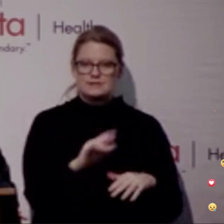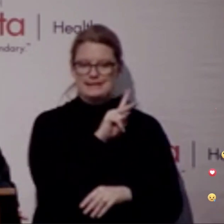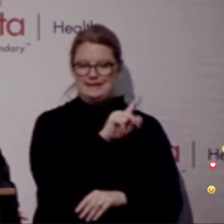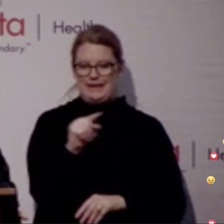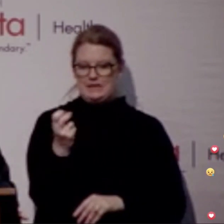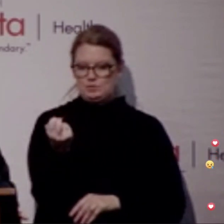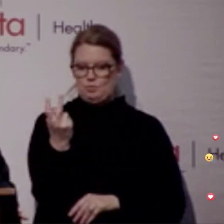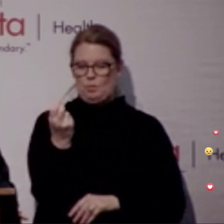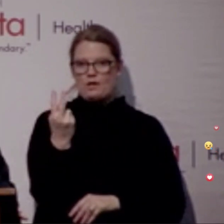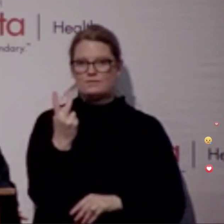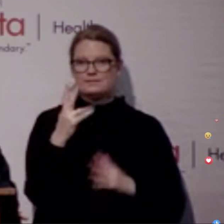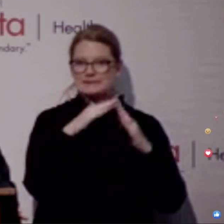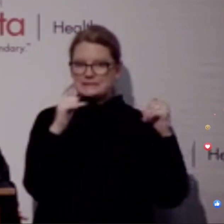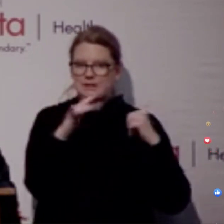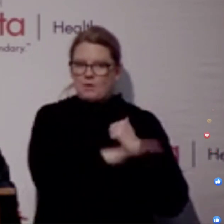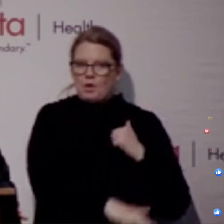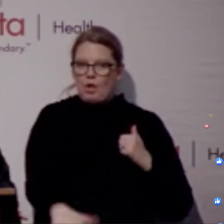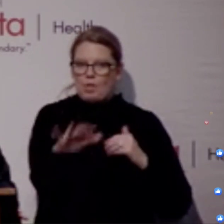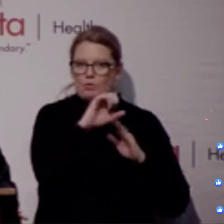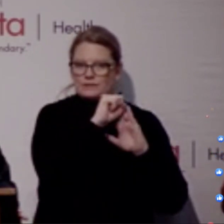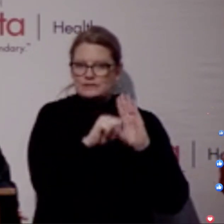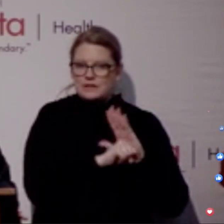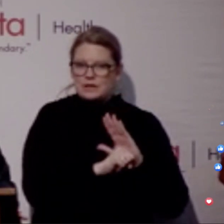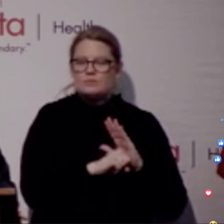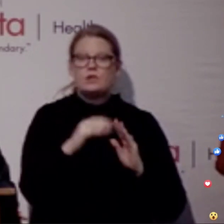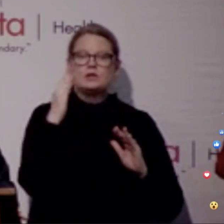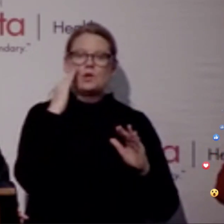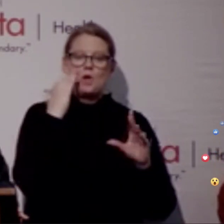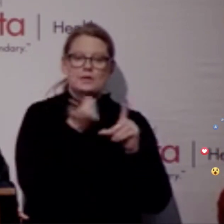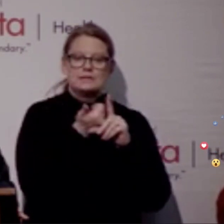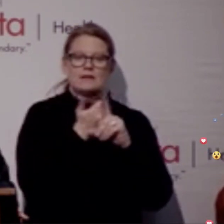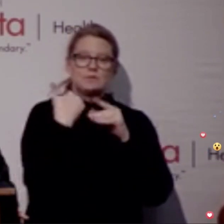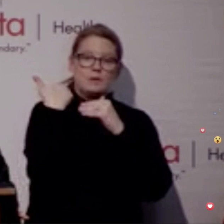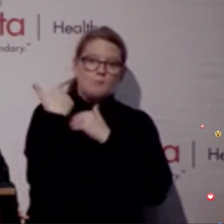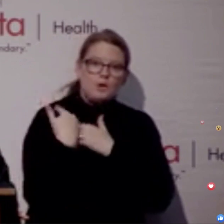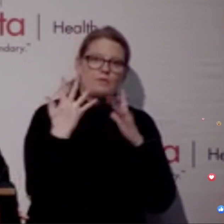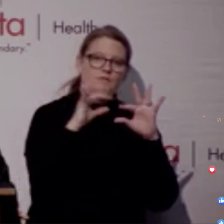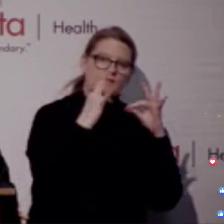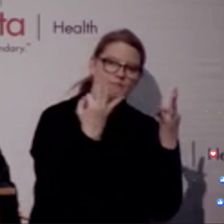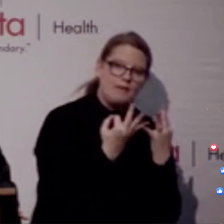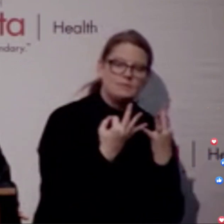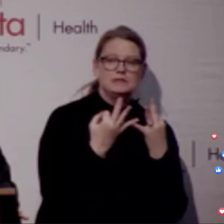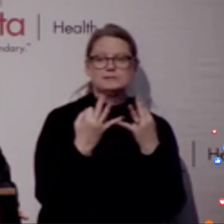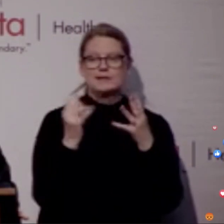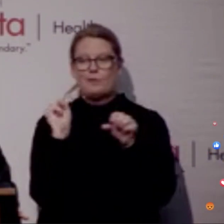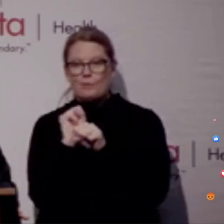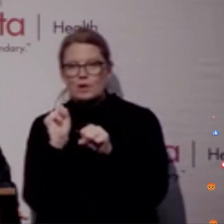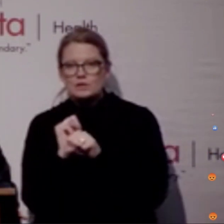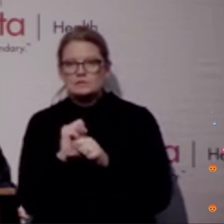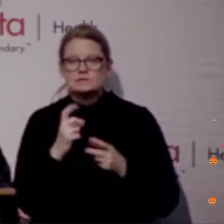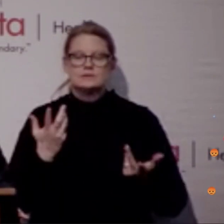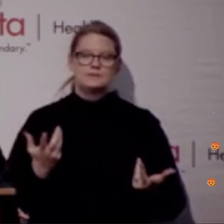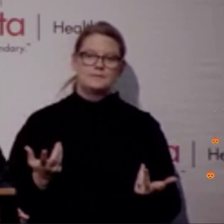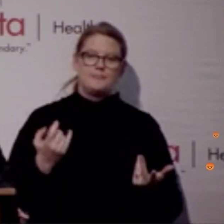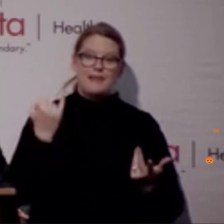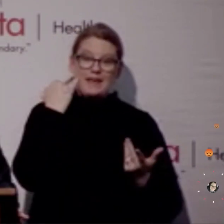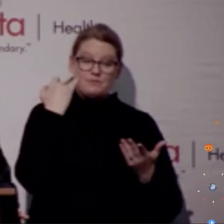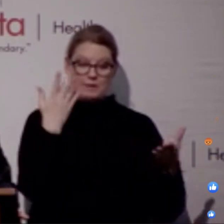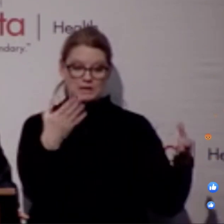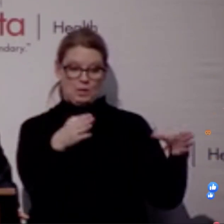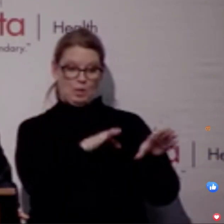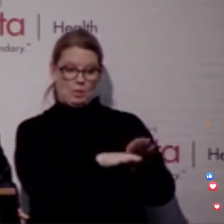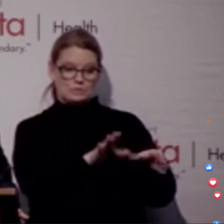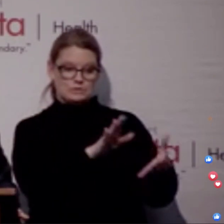K-12 system across the state. We know that this creates a burden for families and for workforce if we were to close those